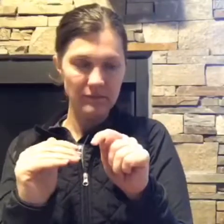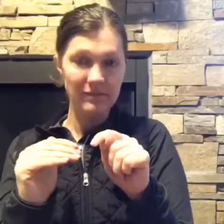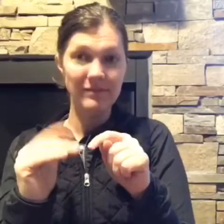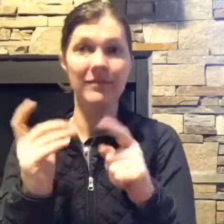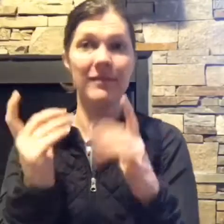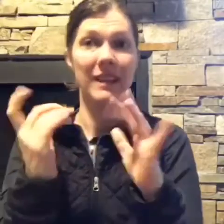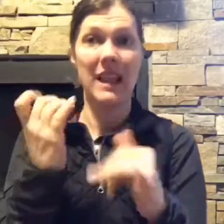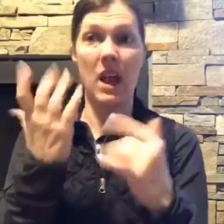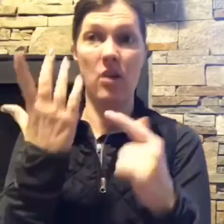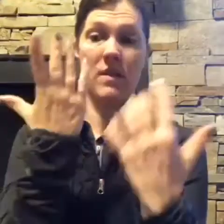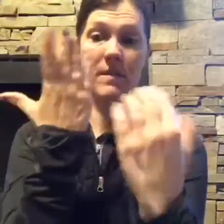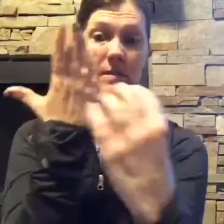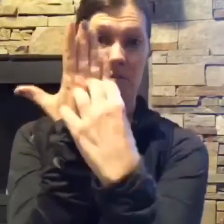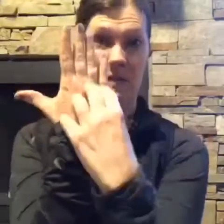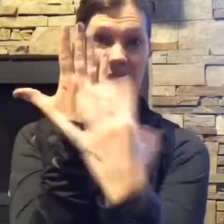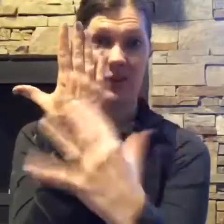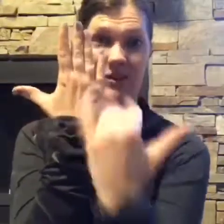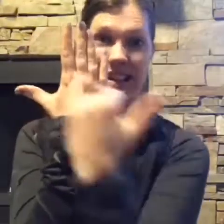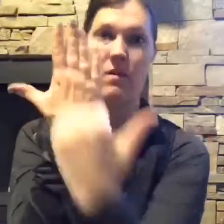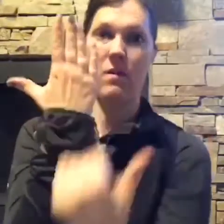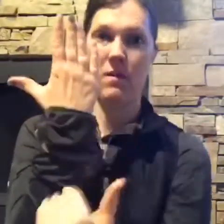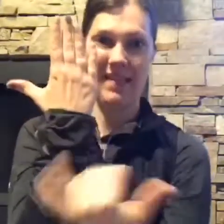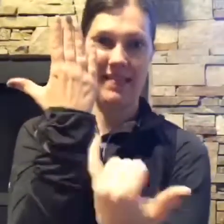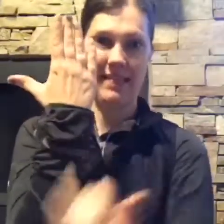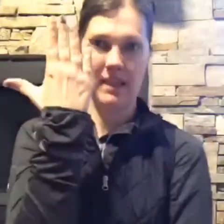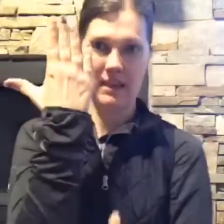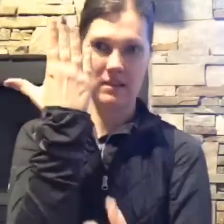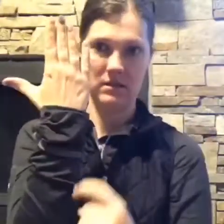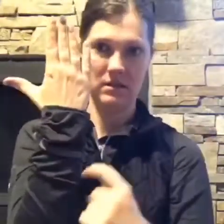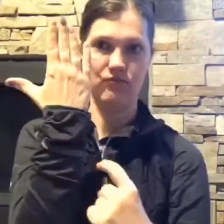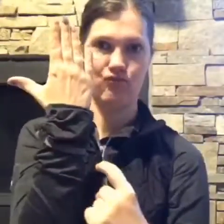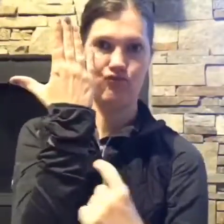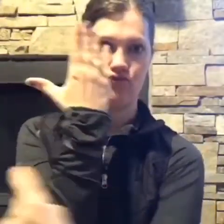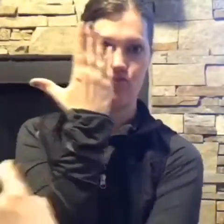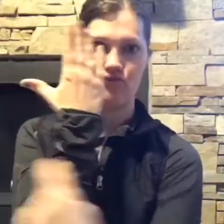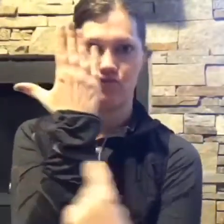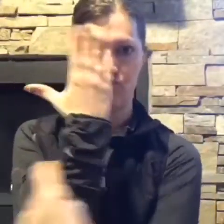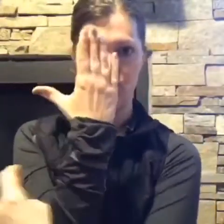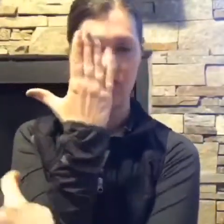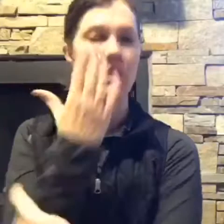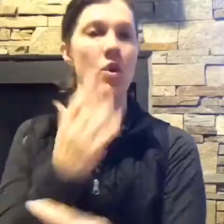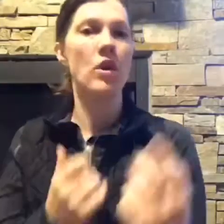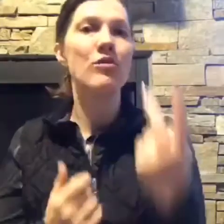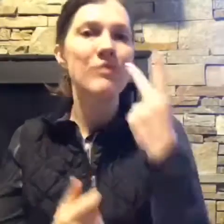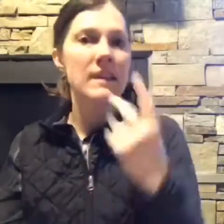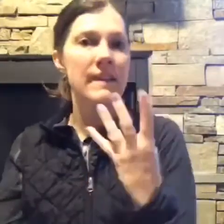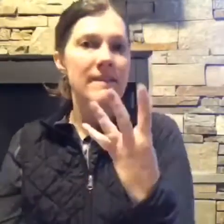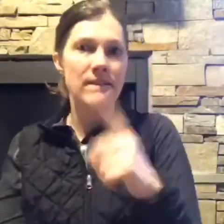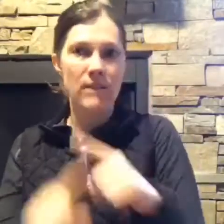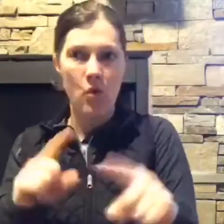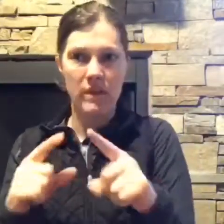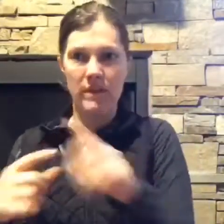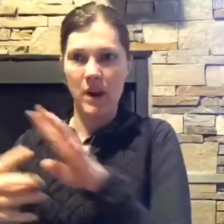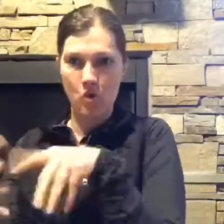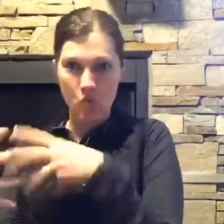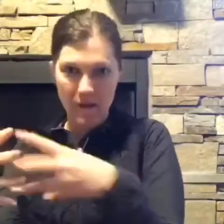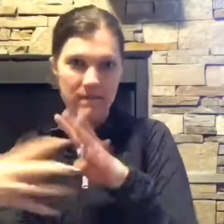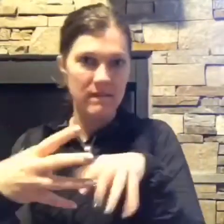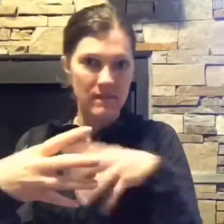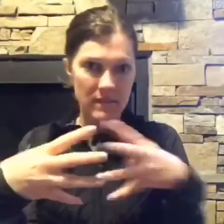with, and I have that right here. Just a multiple choice question, kind of an old question just to make sense out of